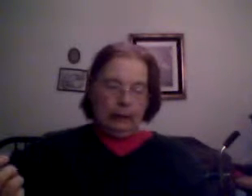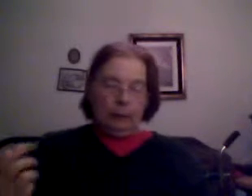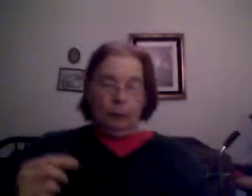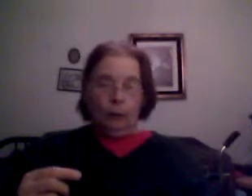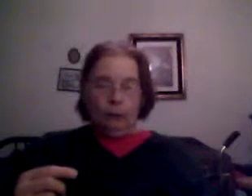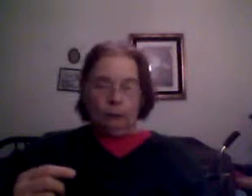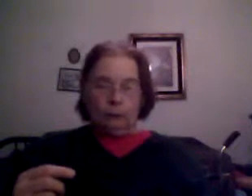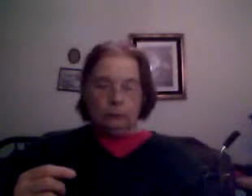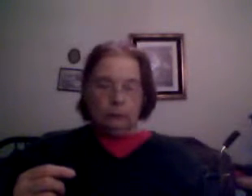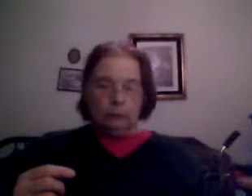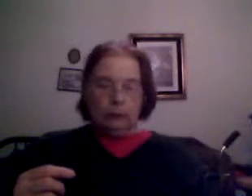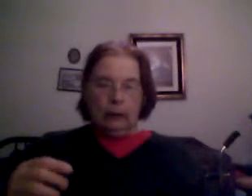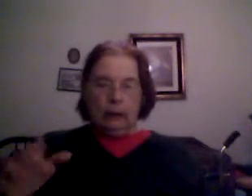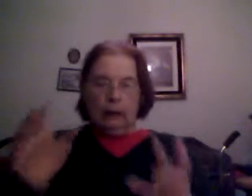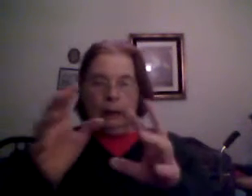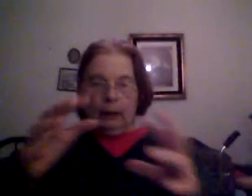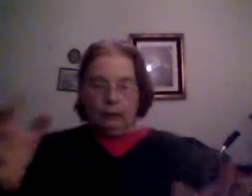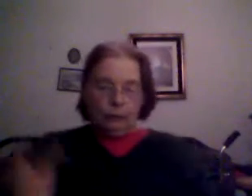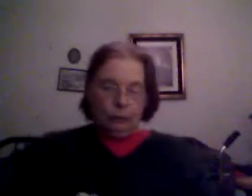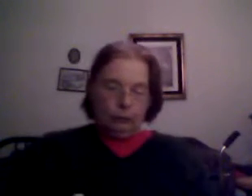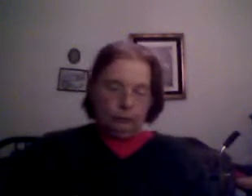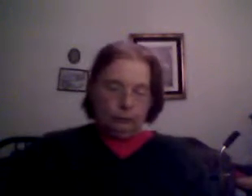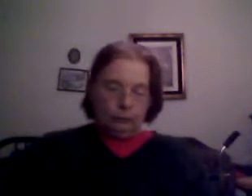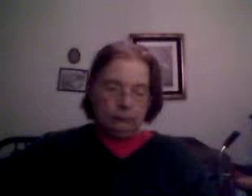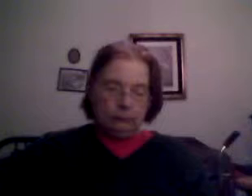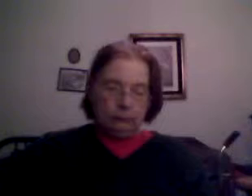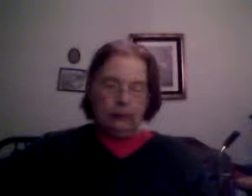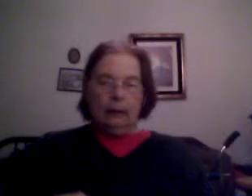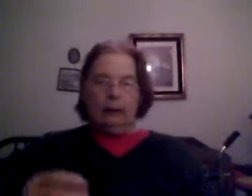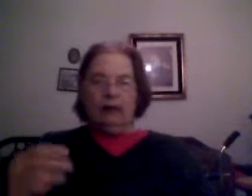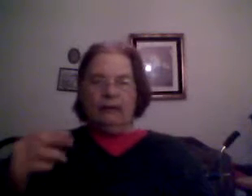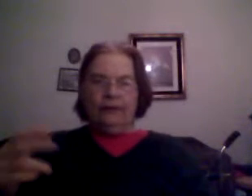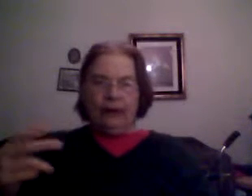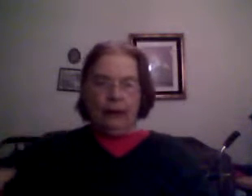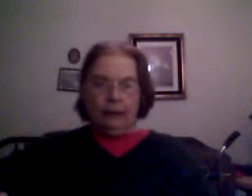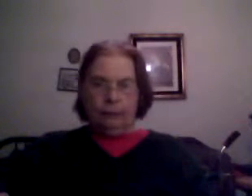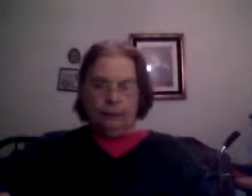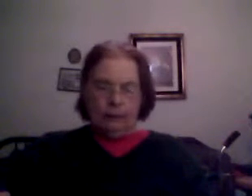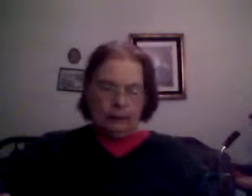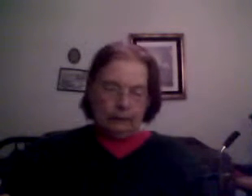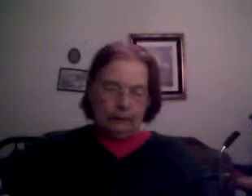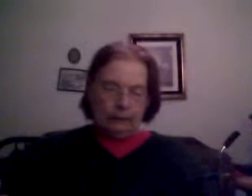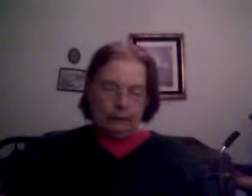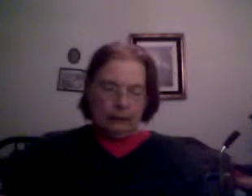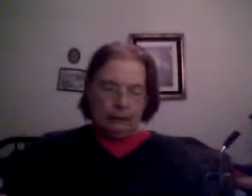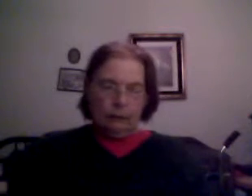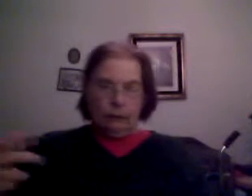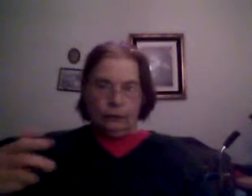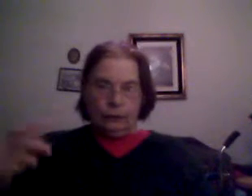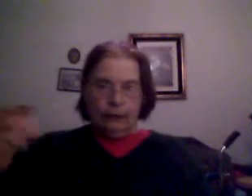a pole, a stool, a fire hydrant, or a street